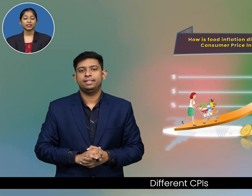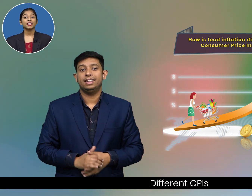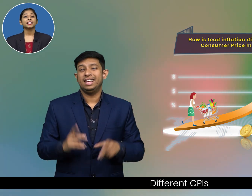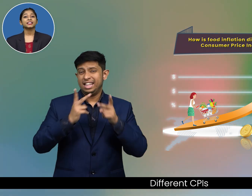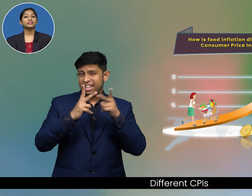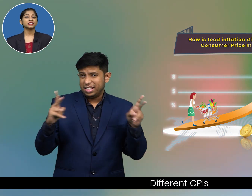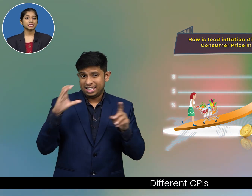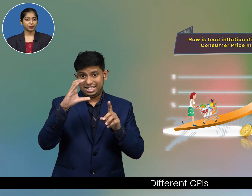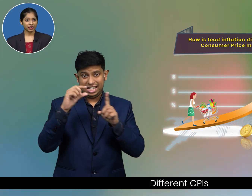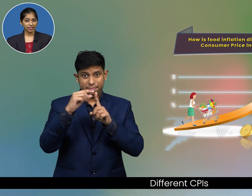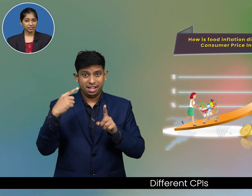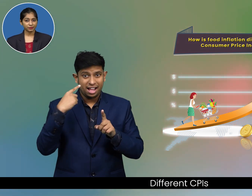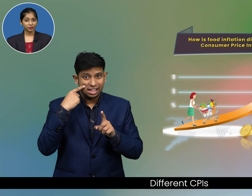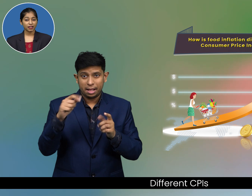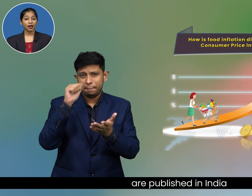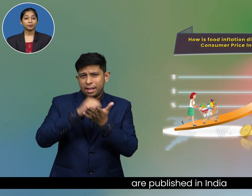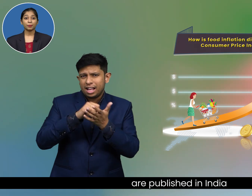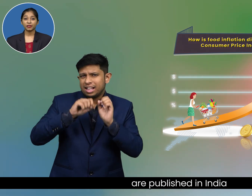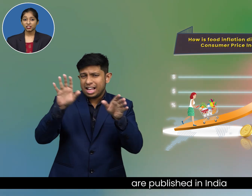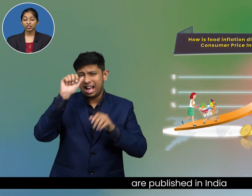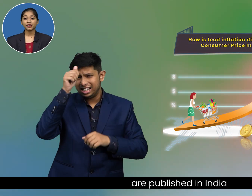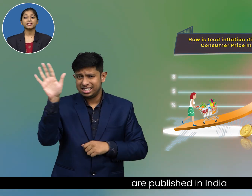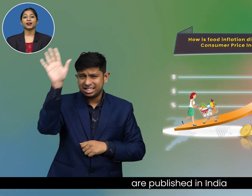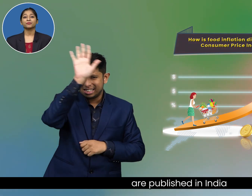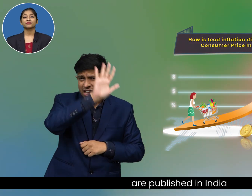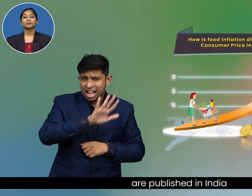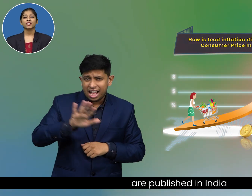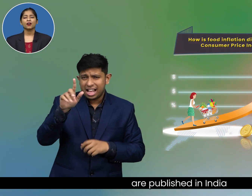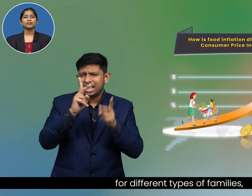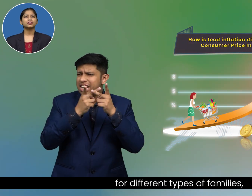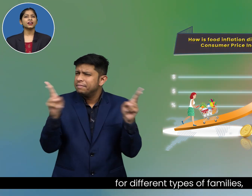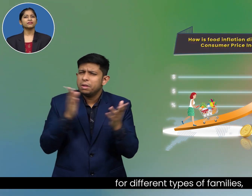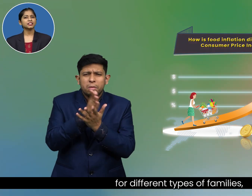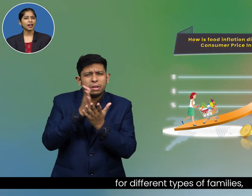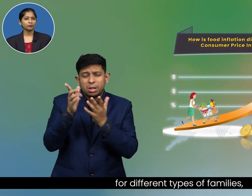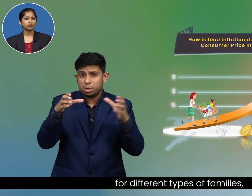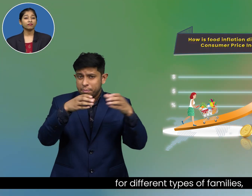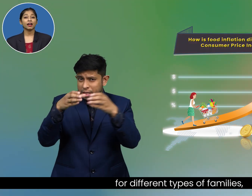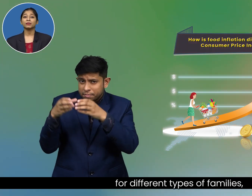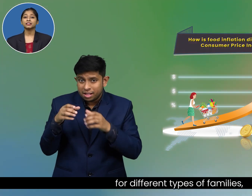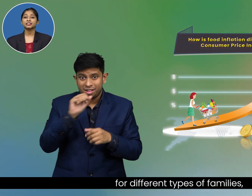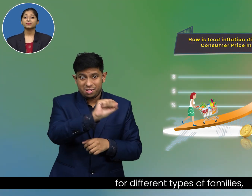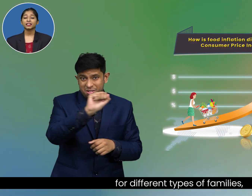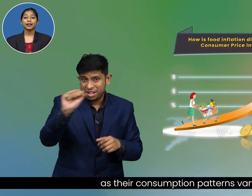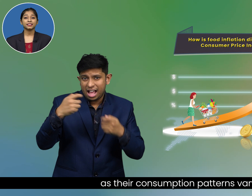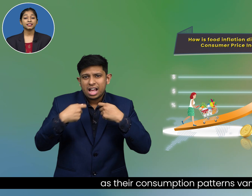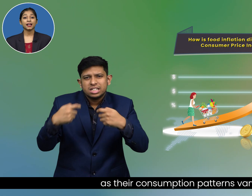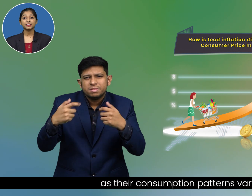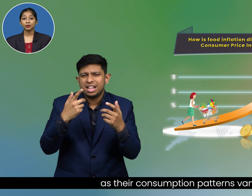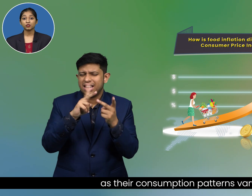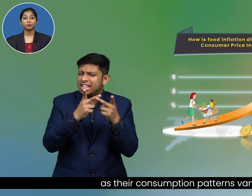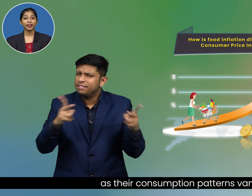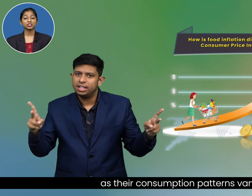goods. Different CPIs are published in India for different types of families as